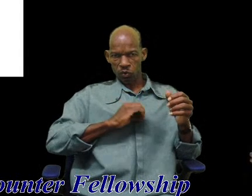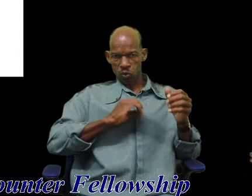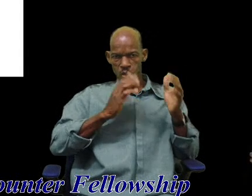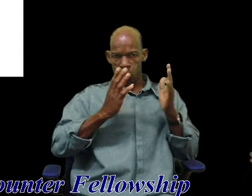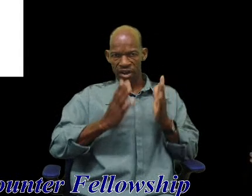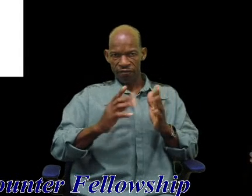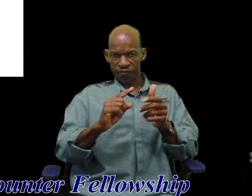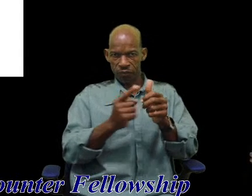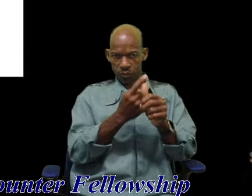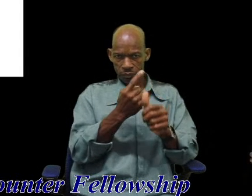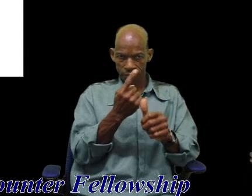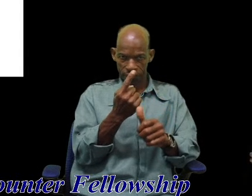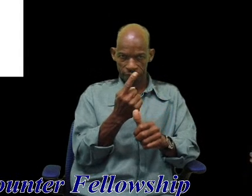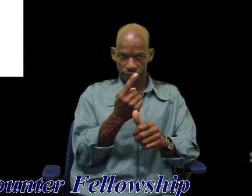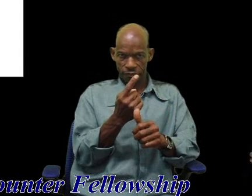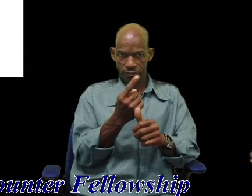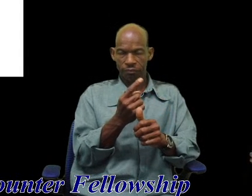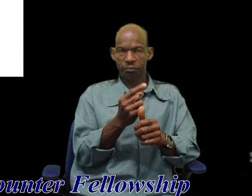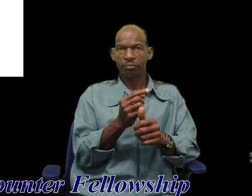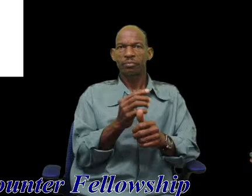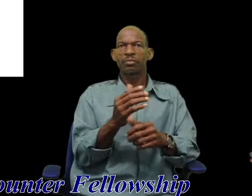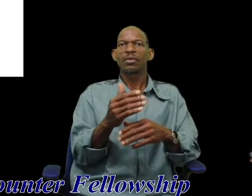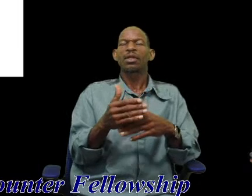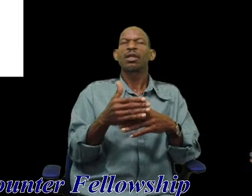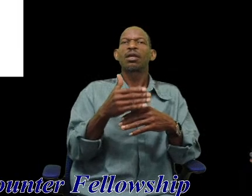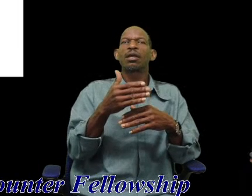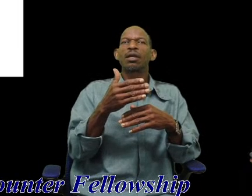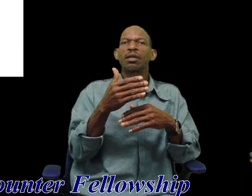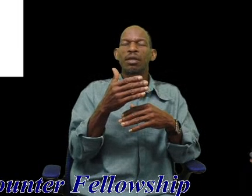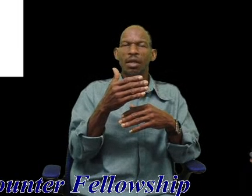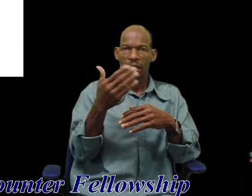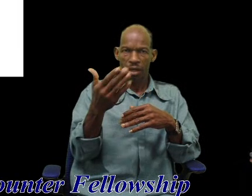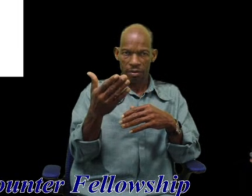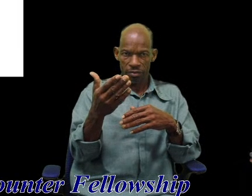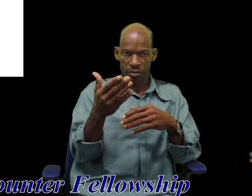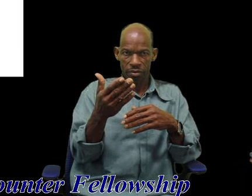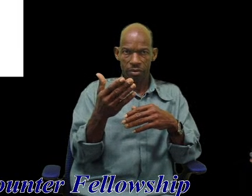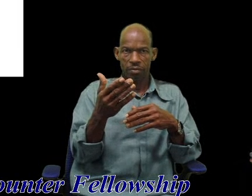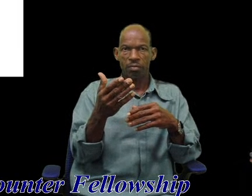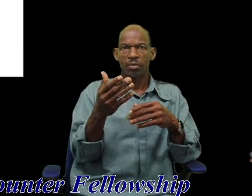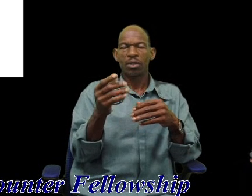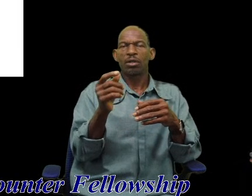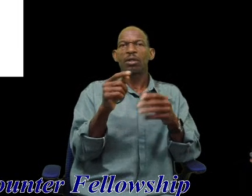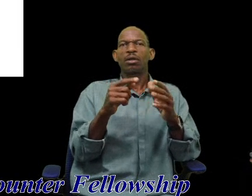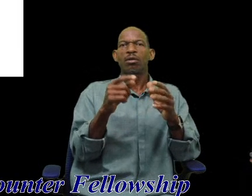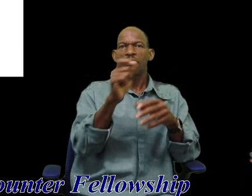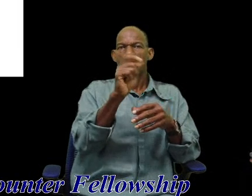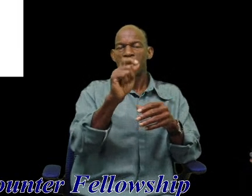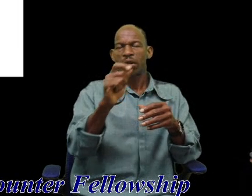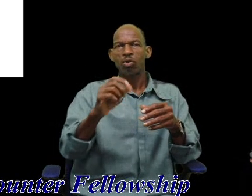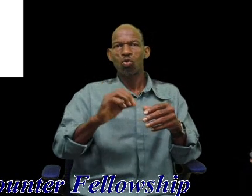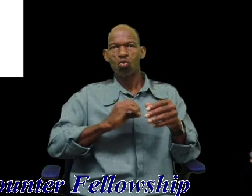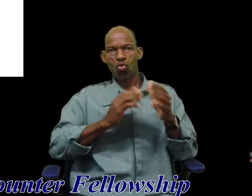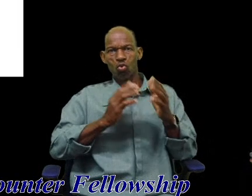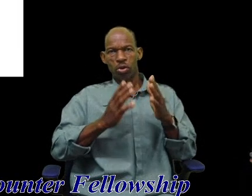first. After you write the owner, then you put what is own.